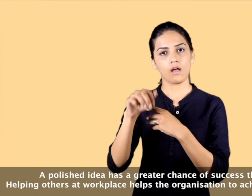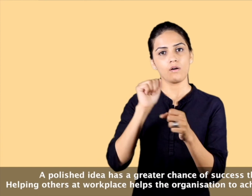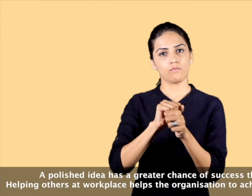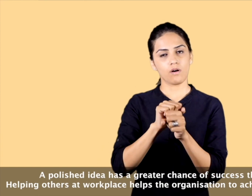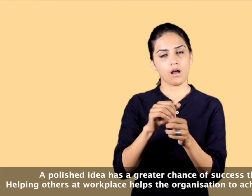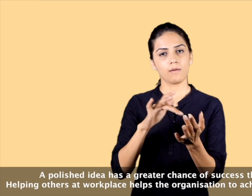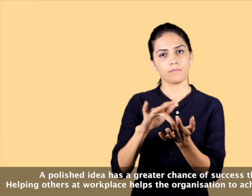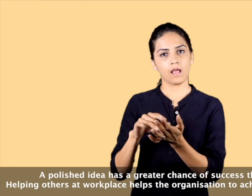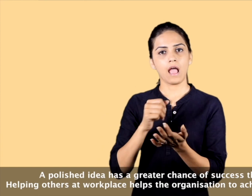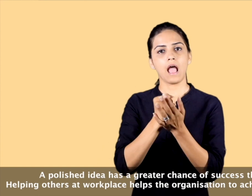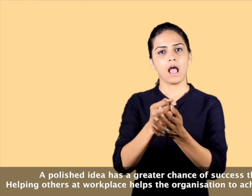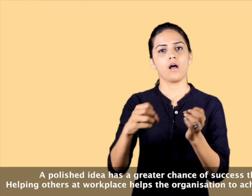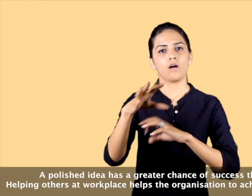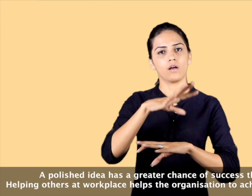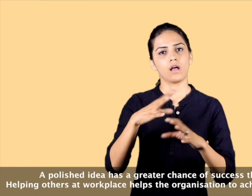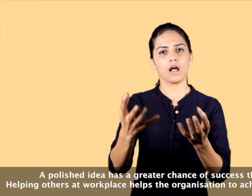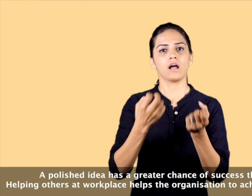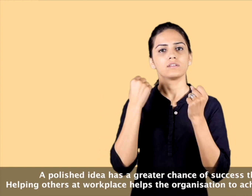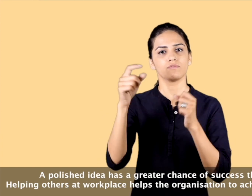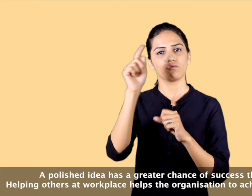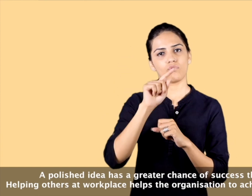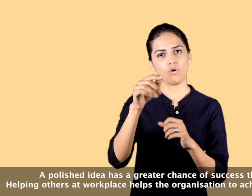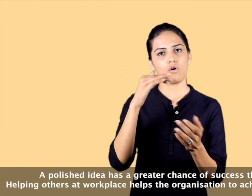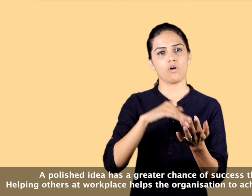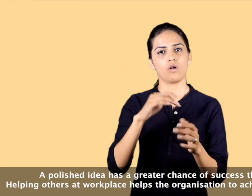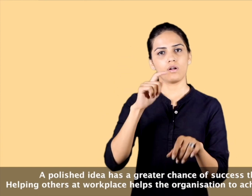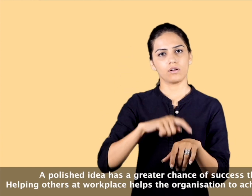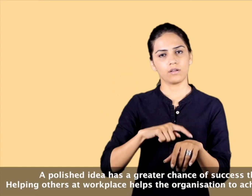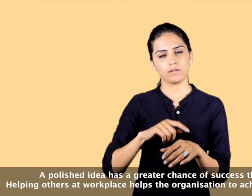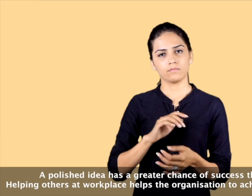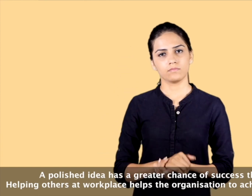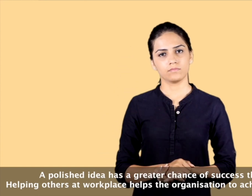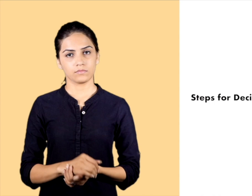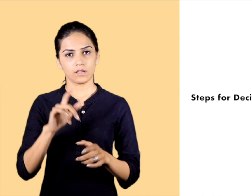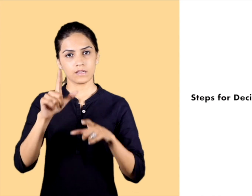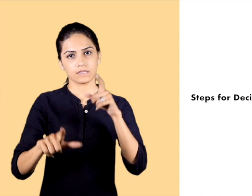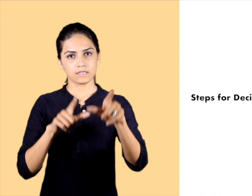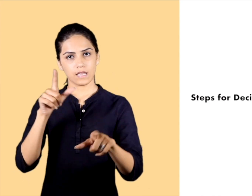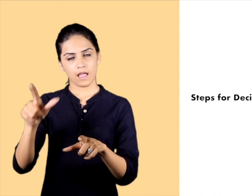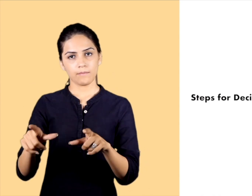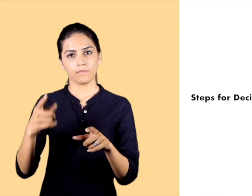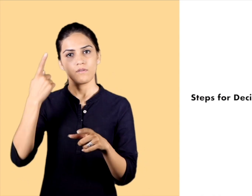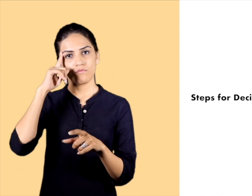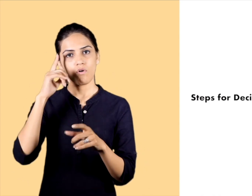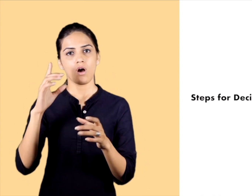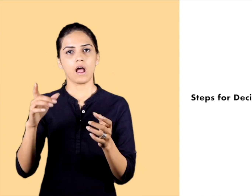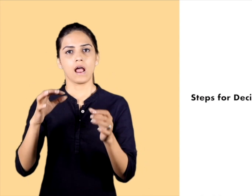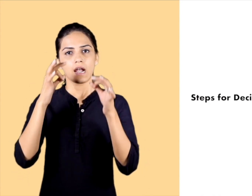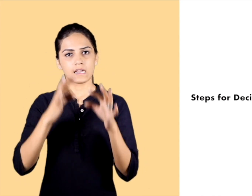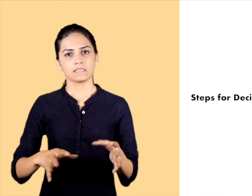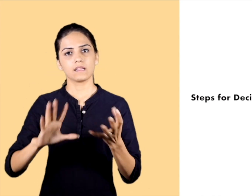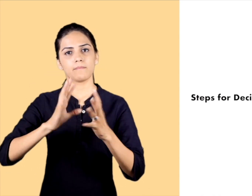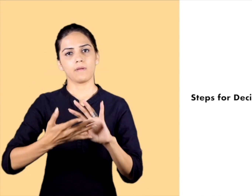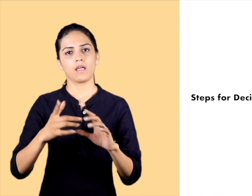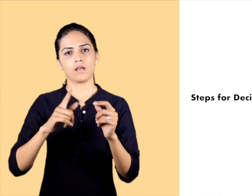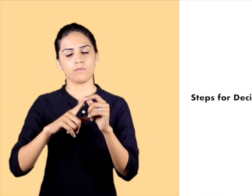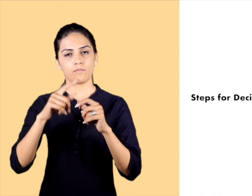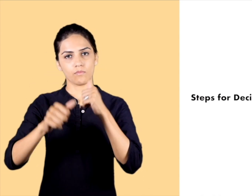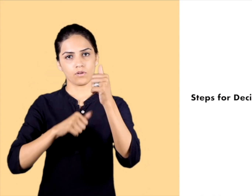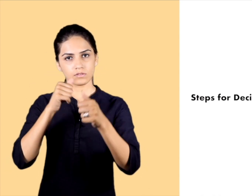at workplace helps the organization to achieve its goal on time. Steps for decision-making